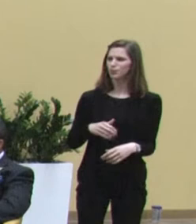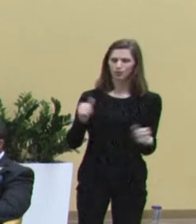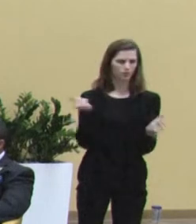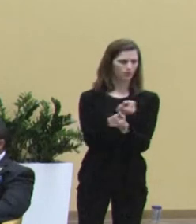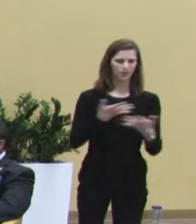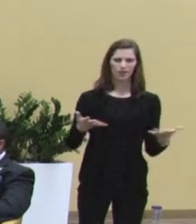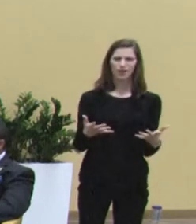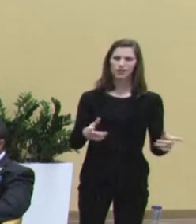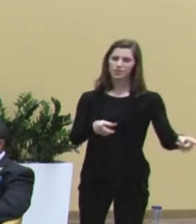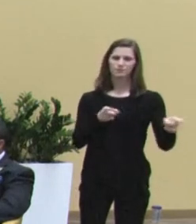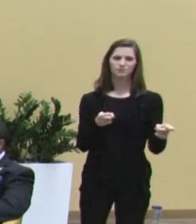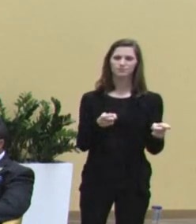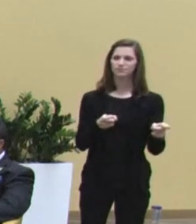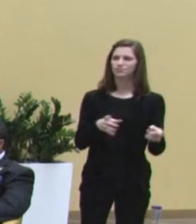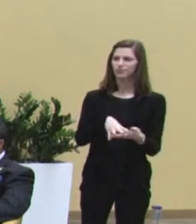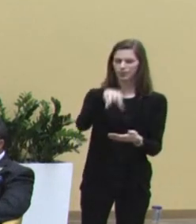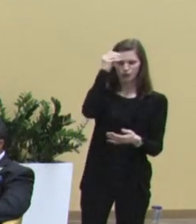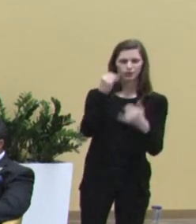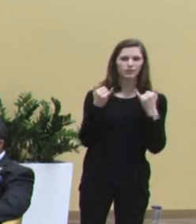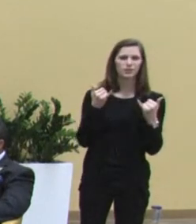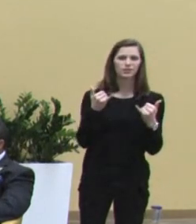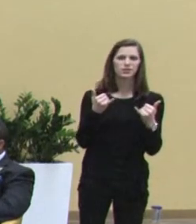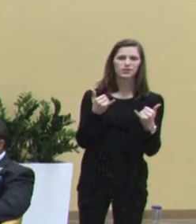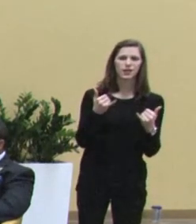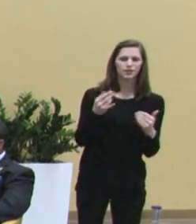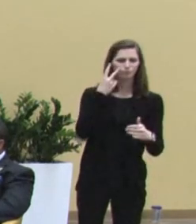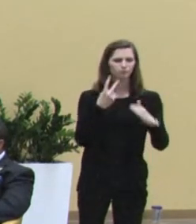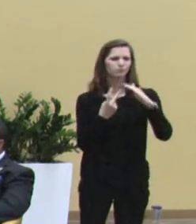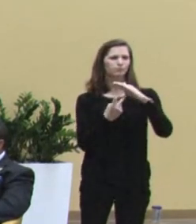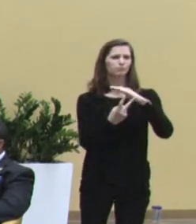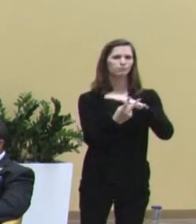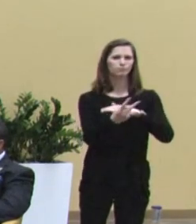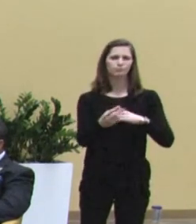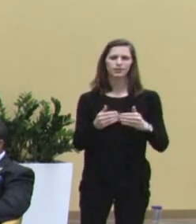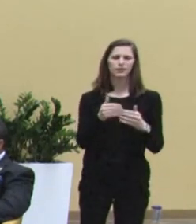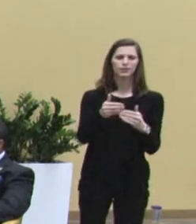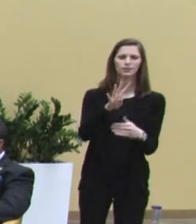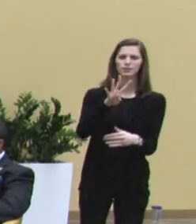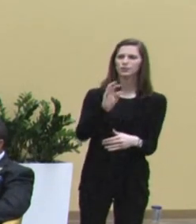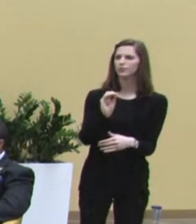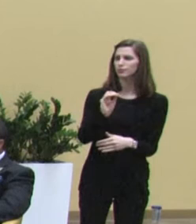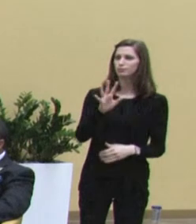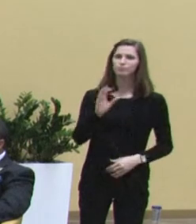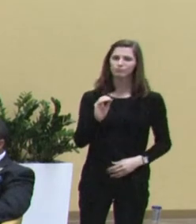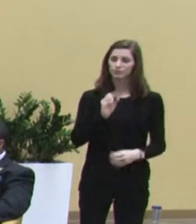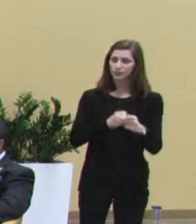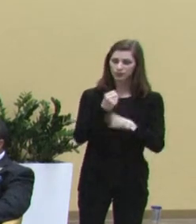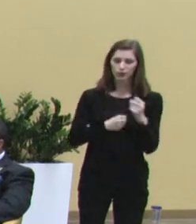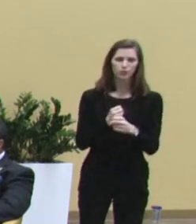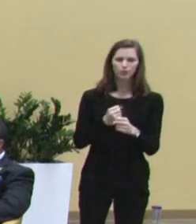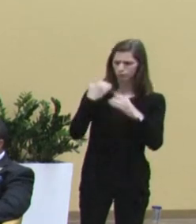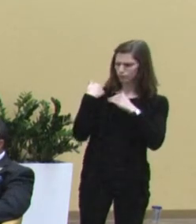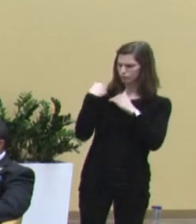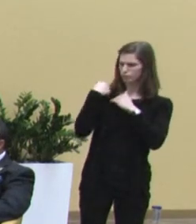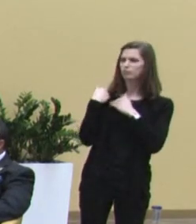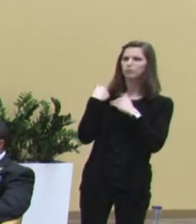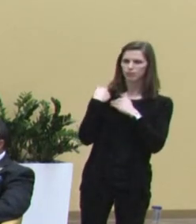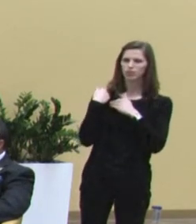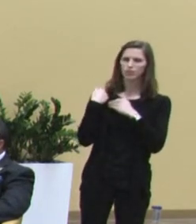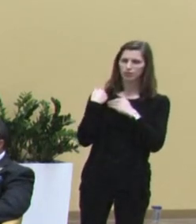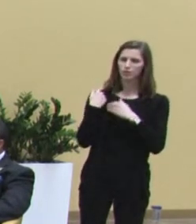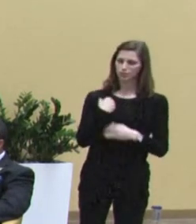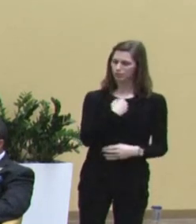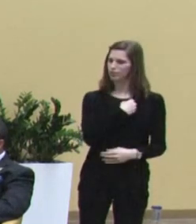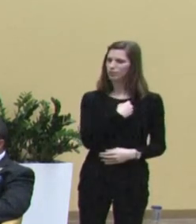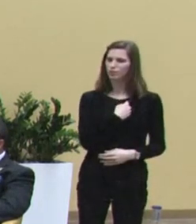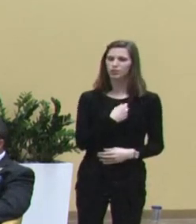that happened today and forecast what's going to happen for the next 50 years. That's a responsibility that we have, because we're just now learning the